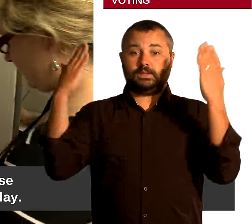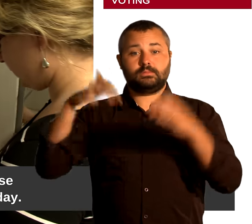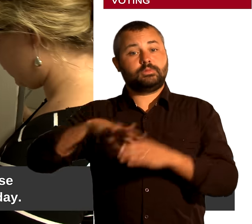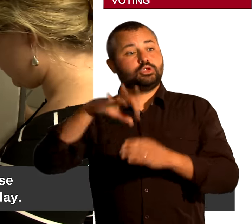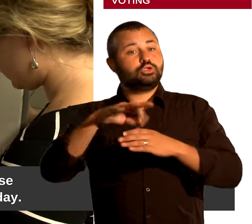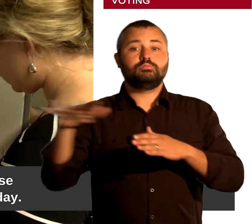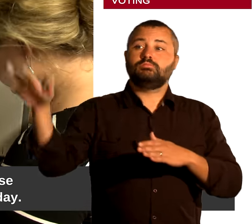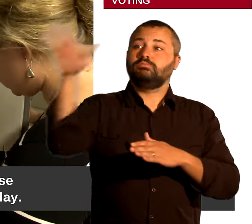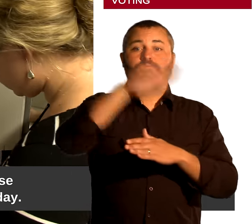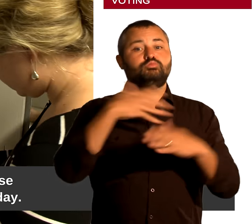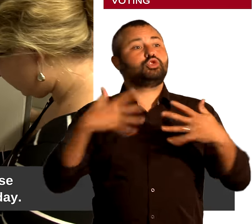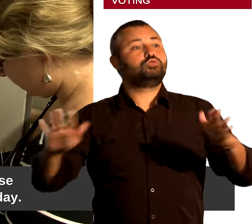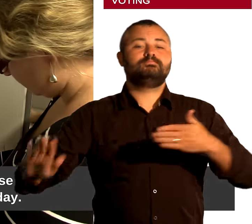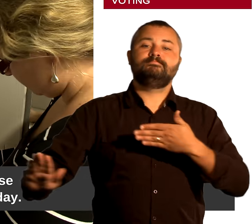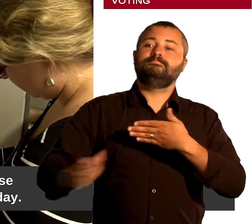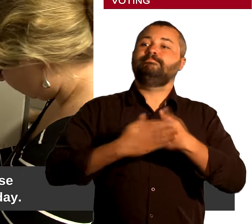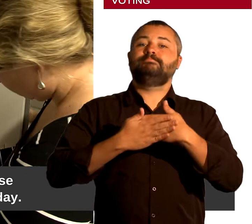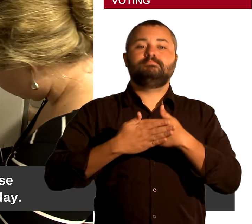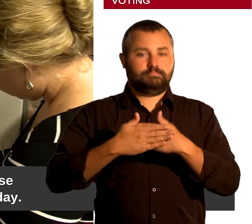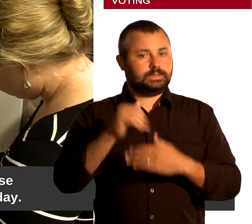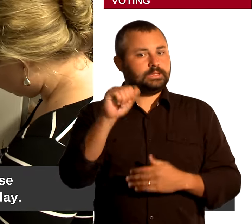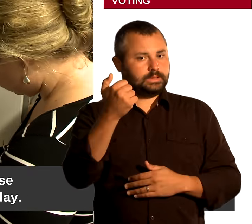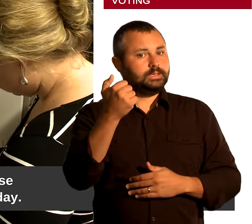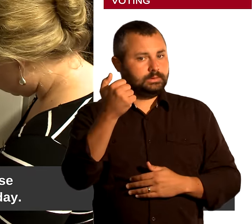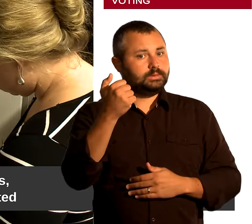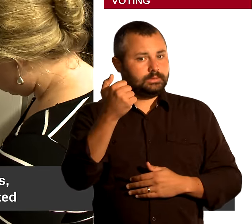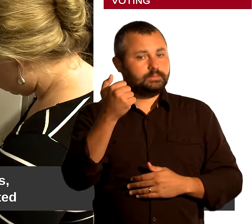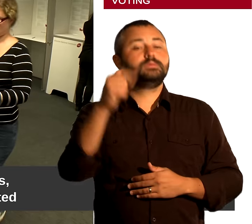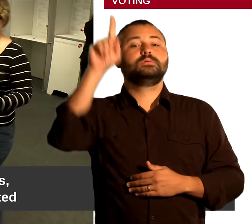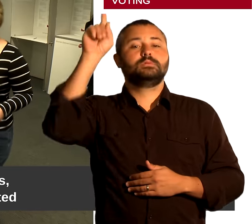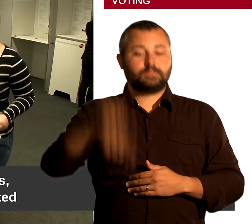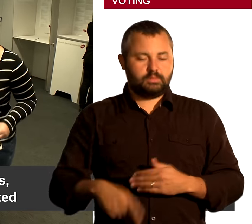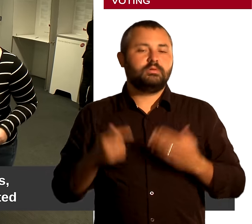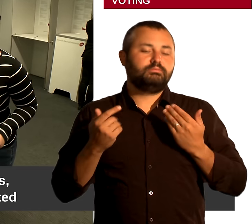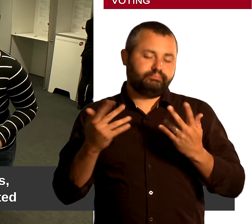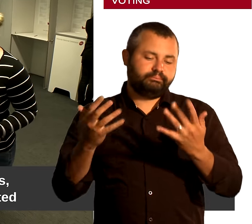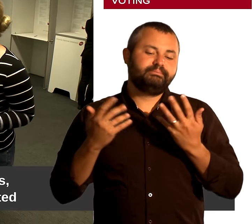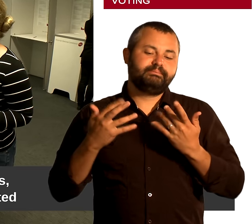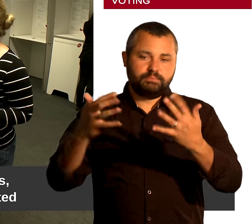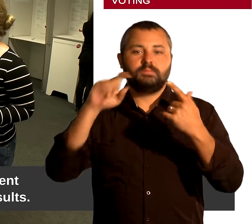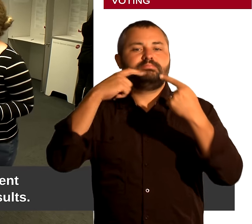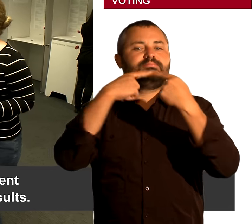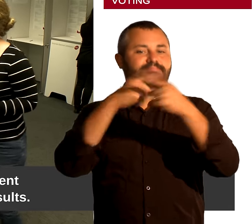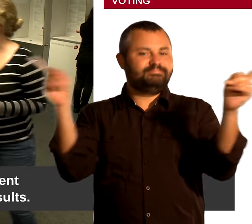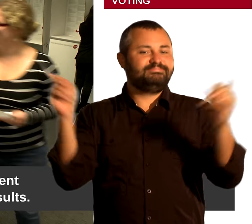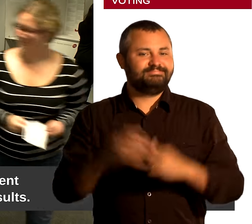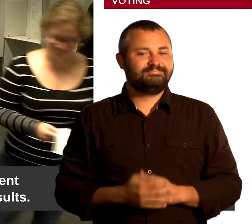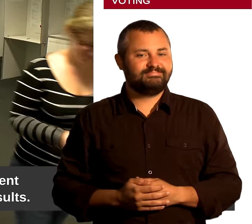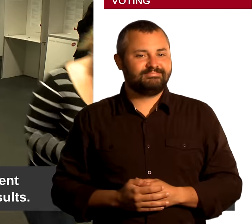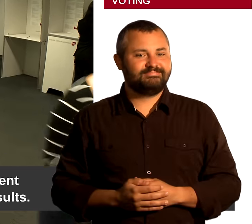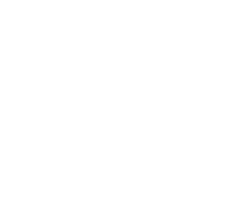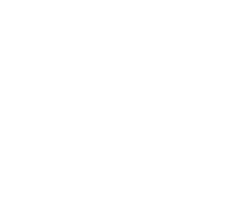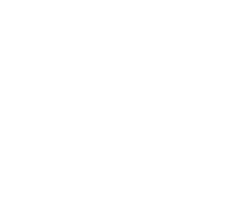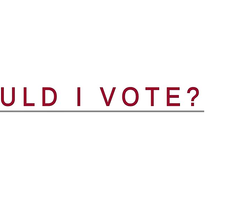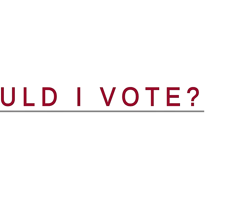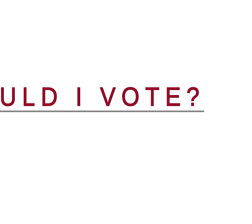Voting centres close at 6pm on election day. Once this happens, the votes are counted, and an announcement is made about the